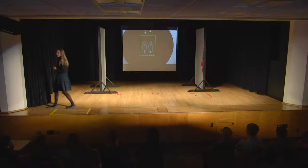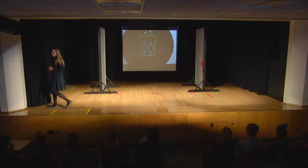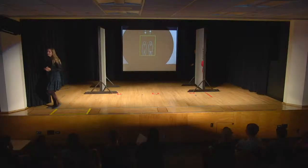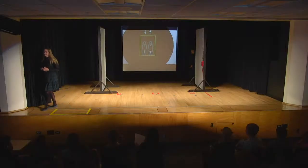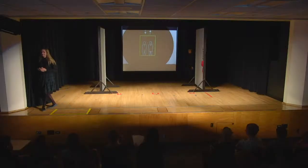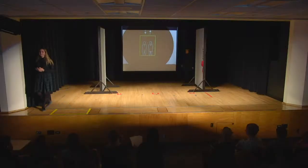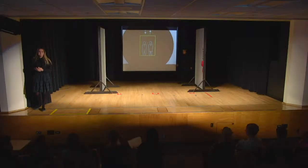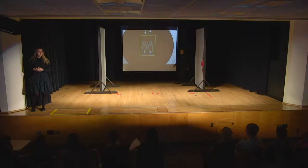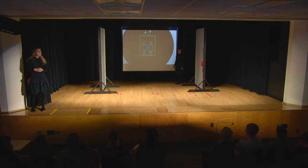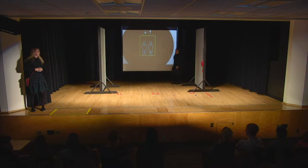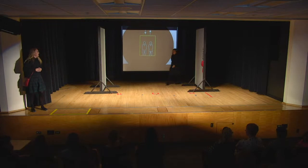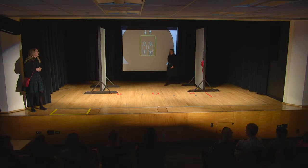States.